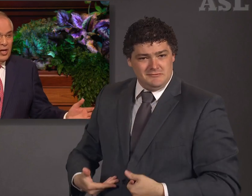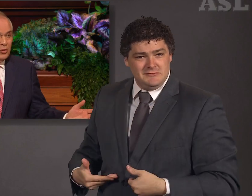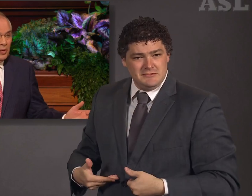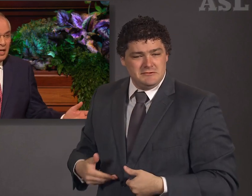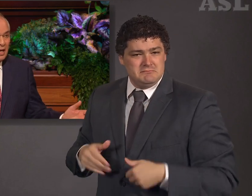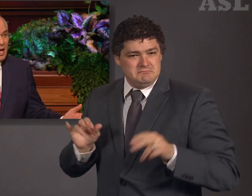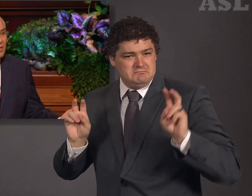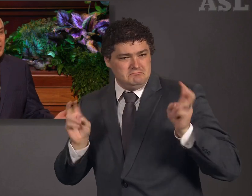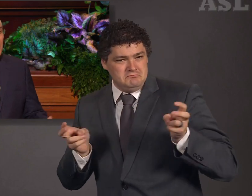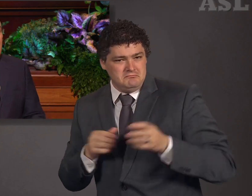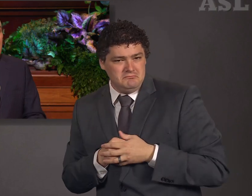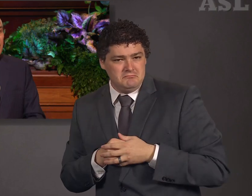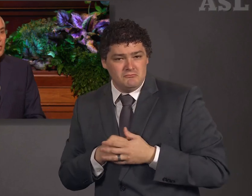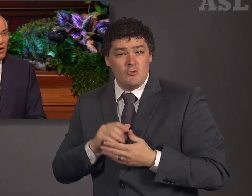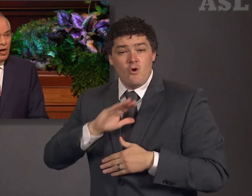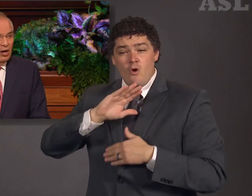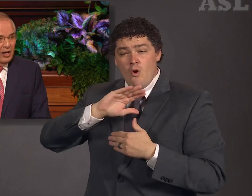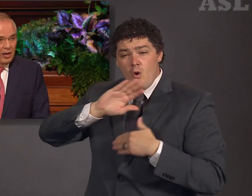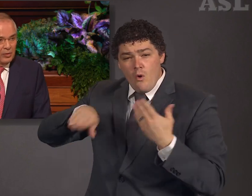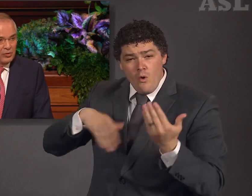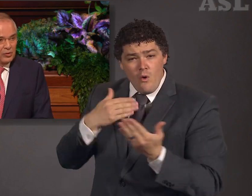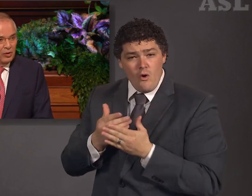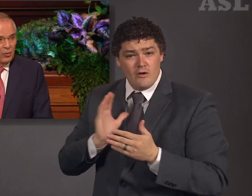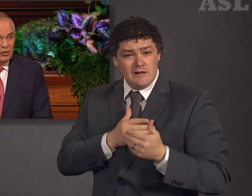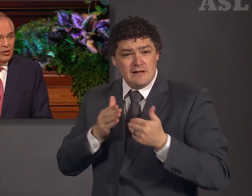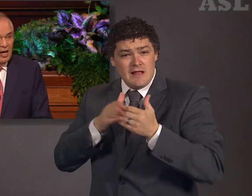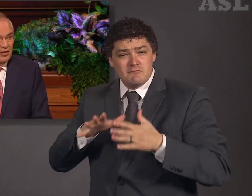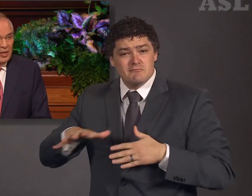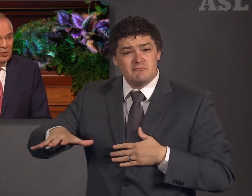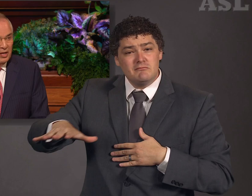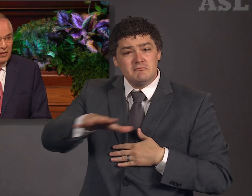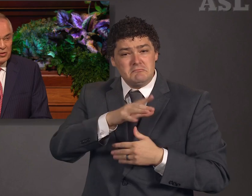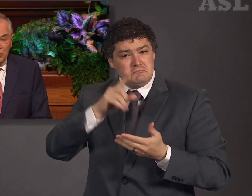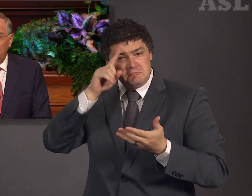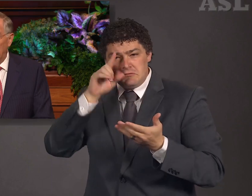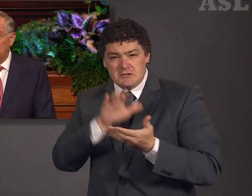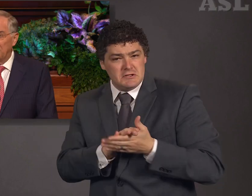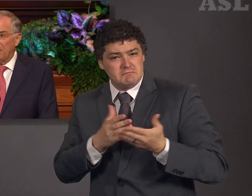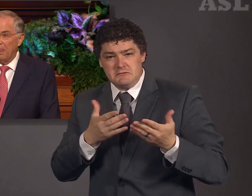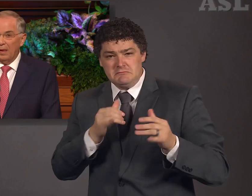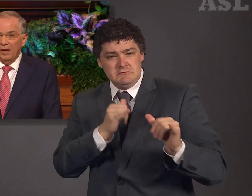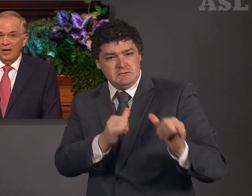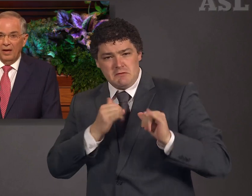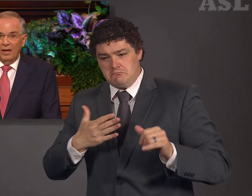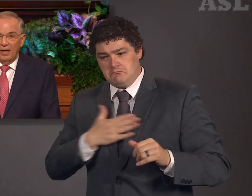We genuinely love and care for all our neighbors, whether or not they believe as we do.